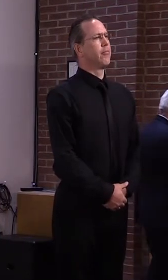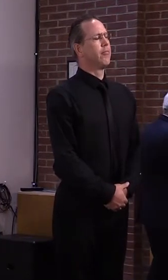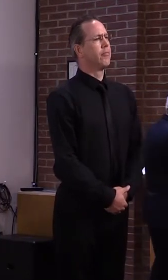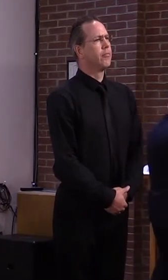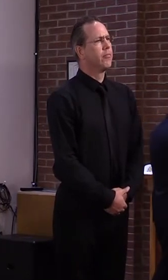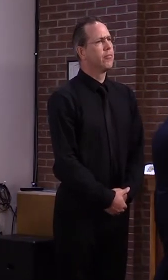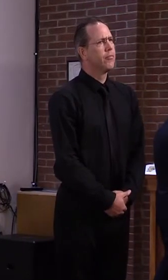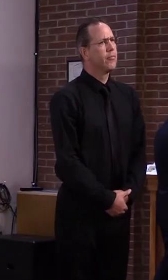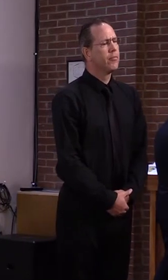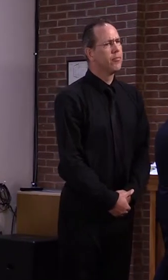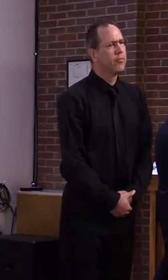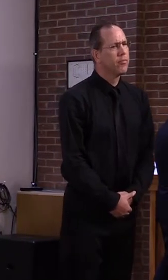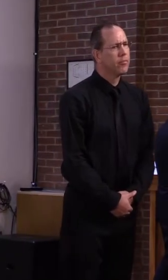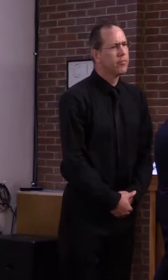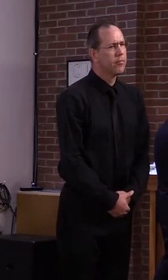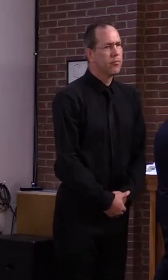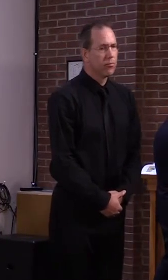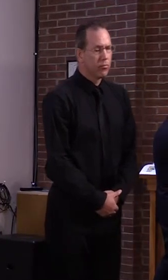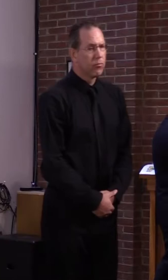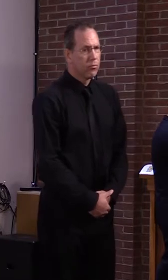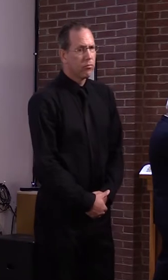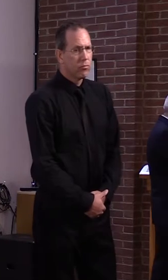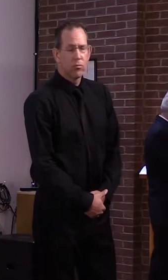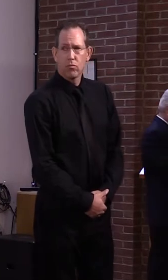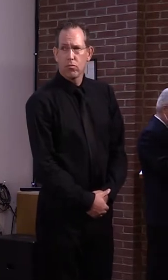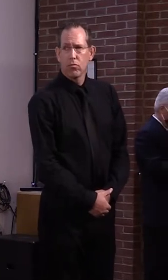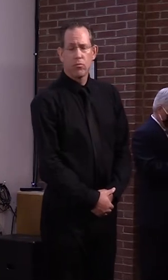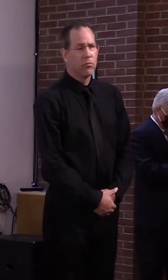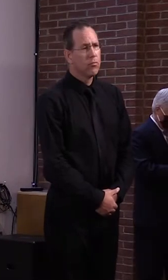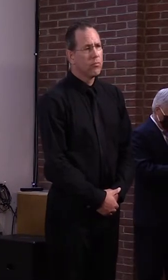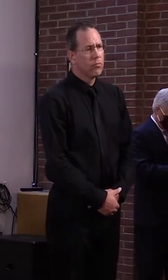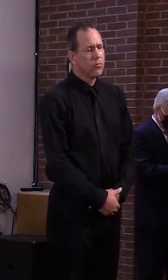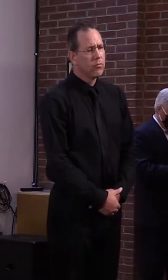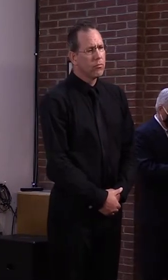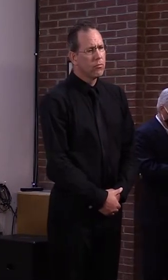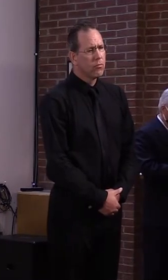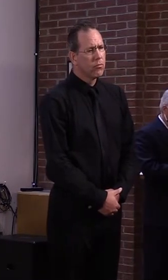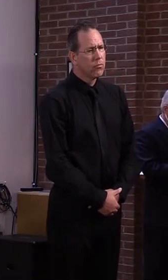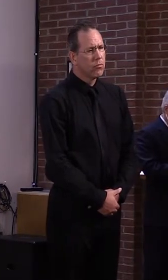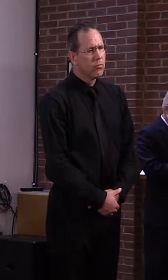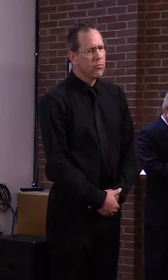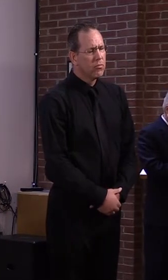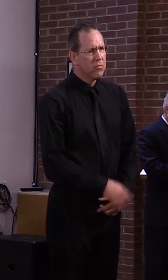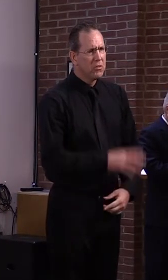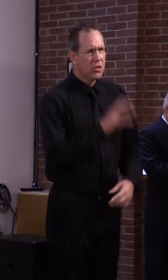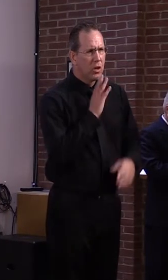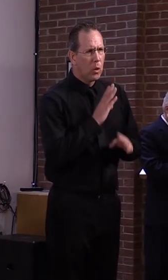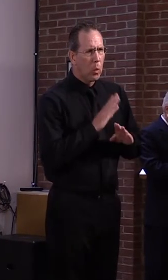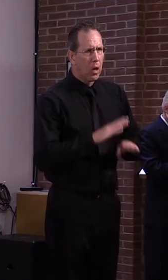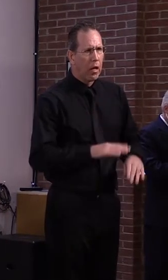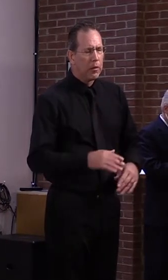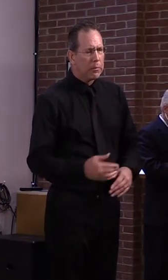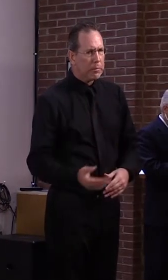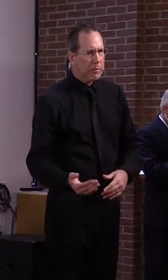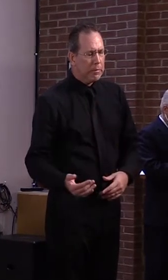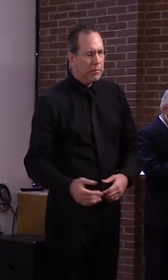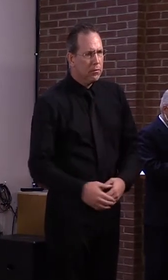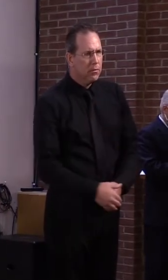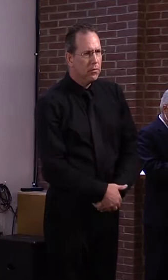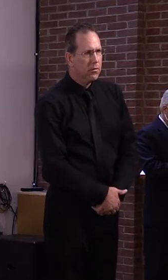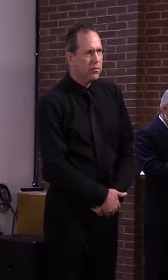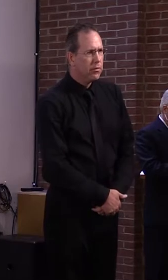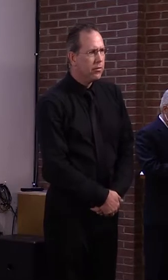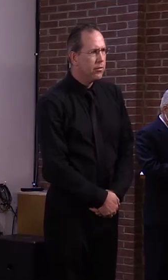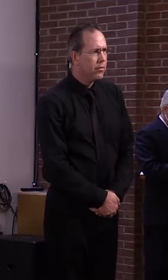classic example. On one hand, Dr. Levine says there's no shame with COVID-19. He doesn't judge people. I